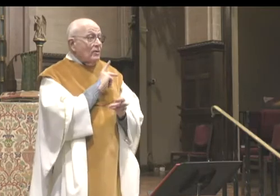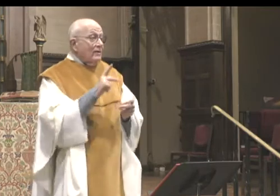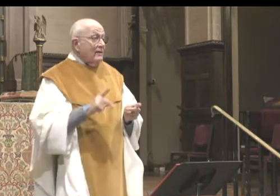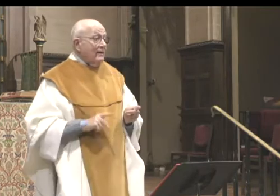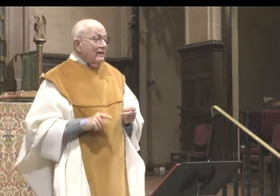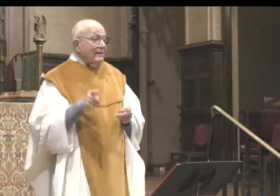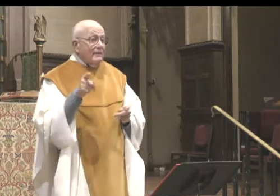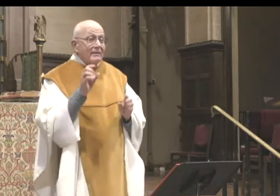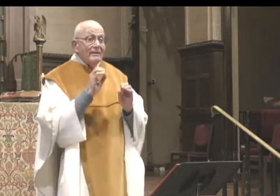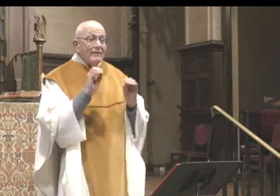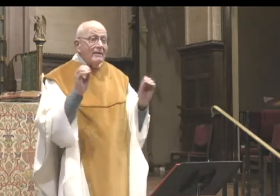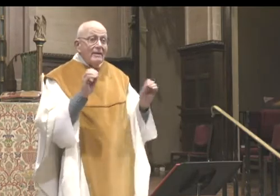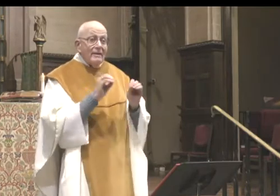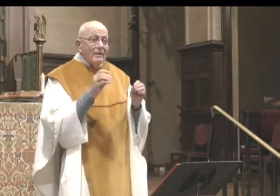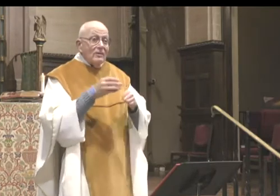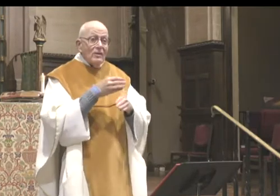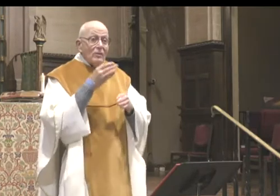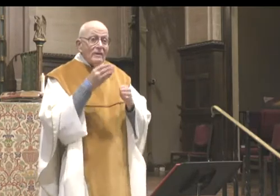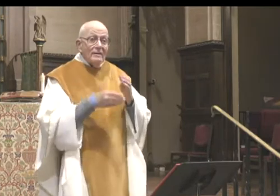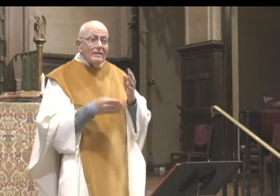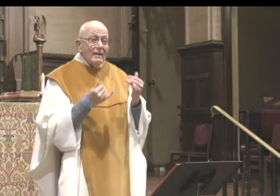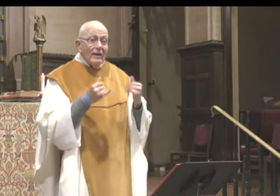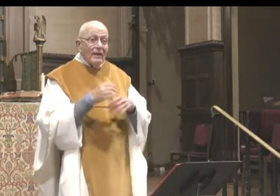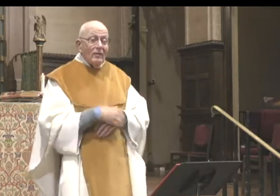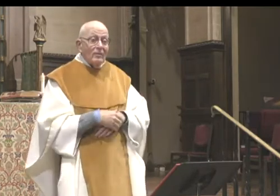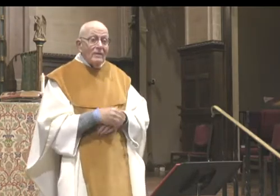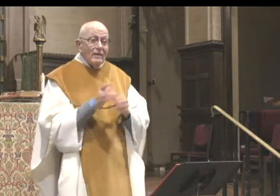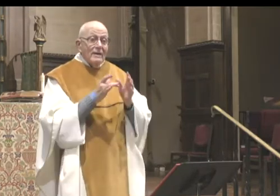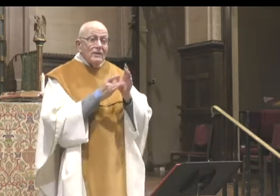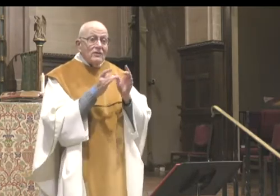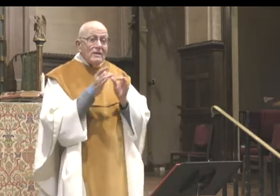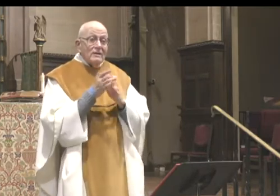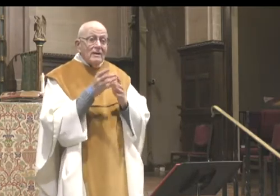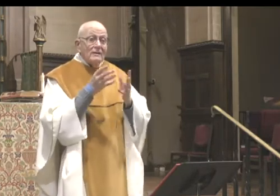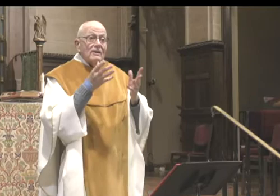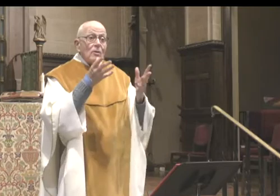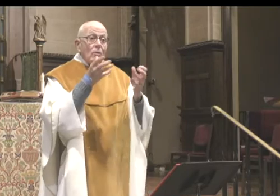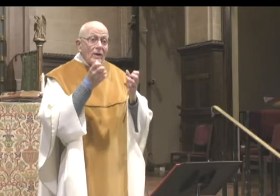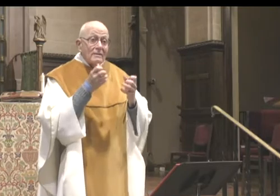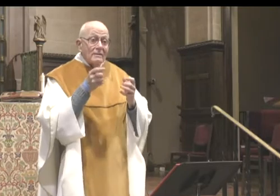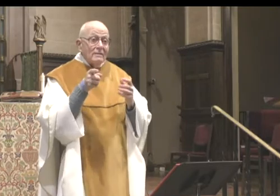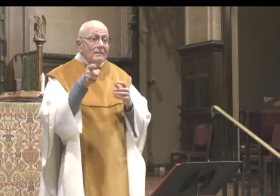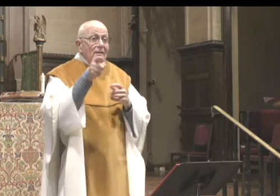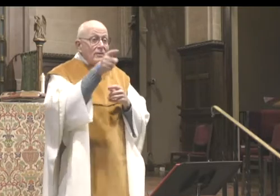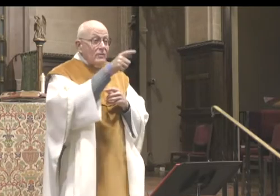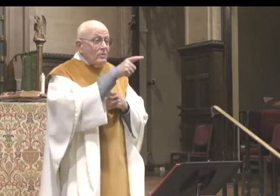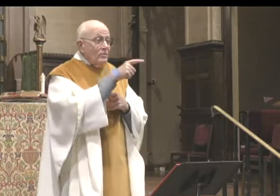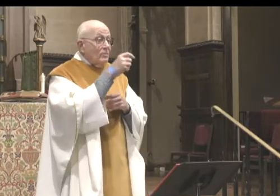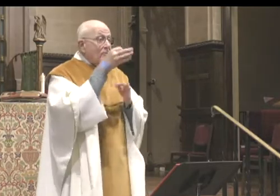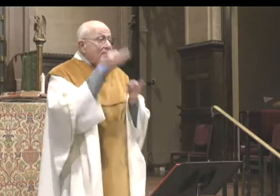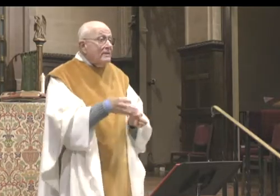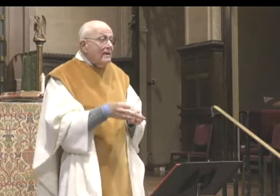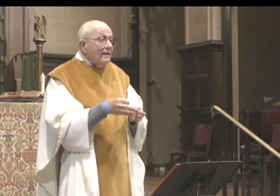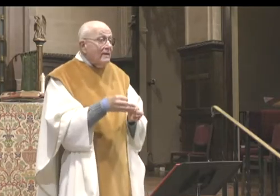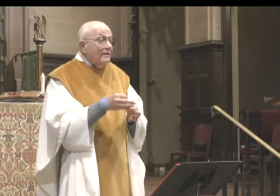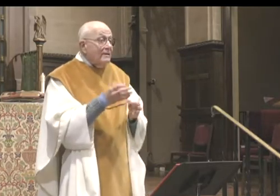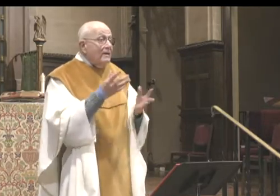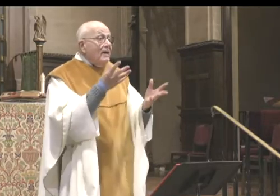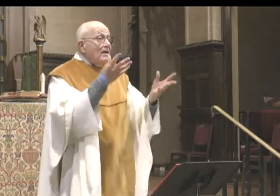Jesus' story as a king, there is no end right now. Jesus wants you to